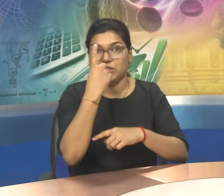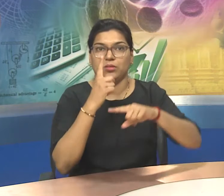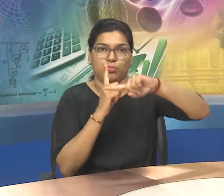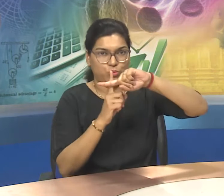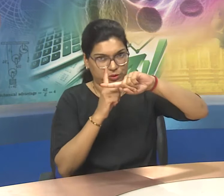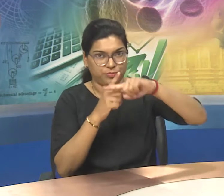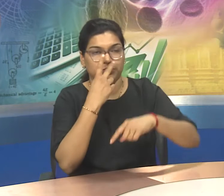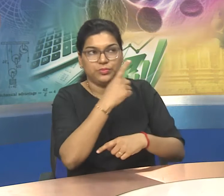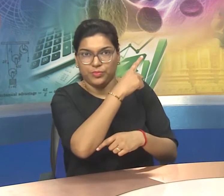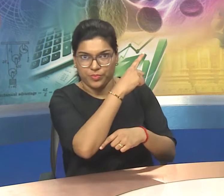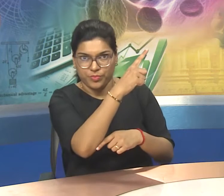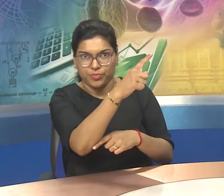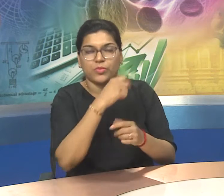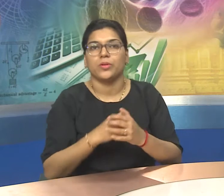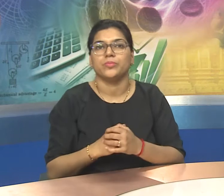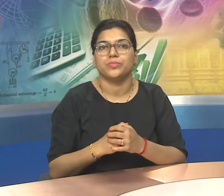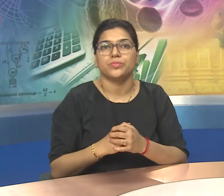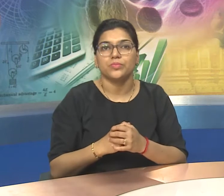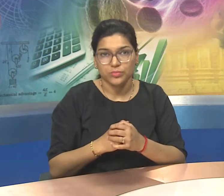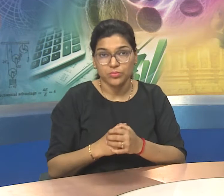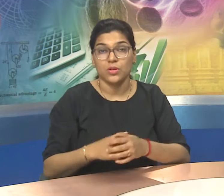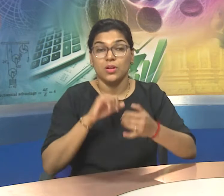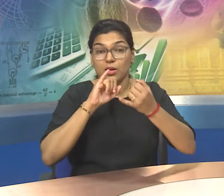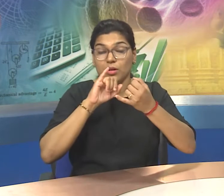use negative sentences, we use positive sentences.